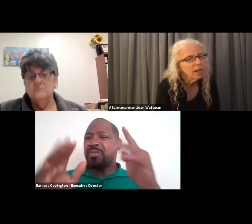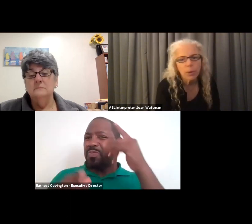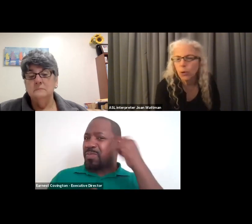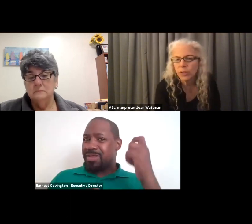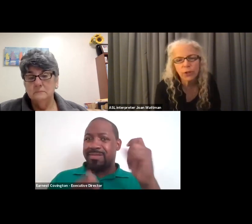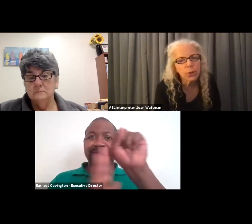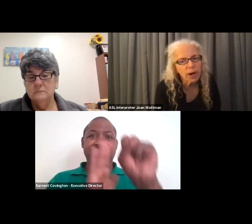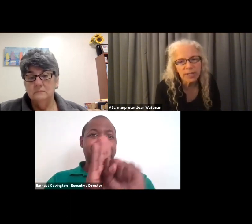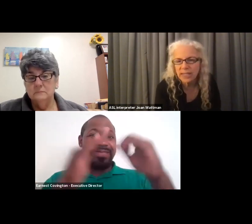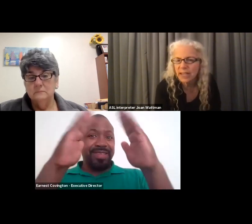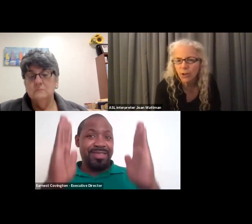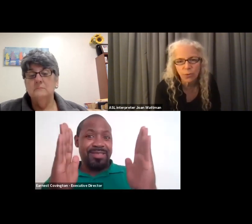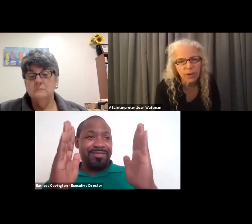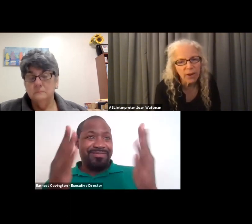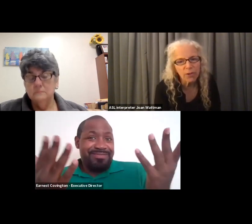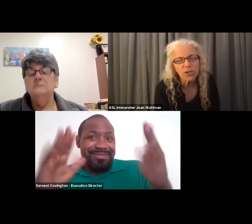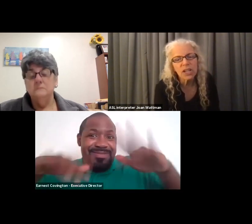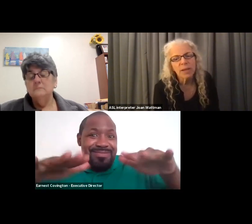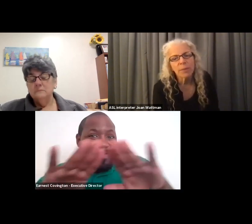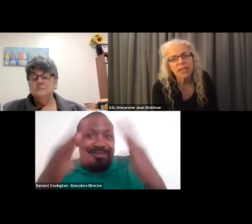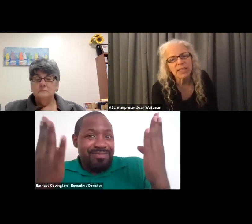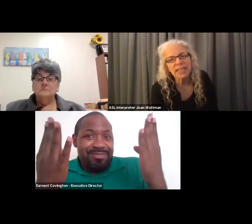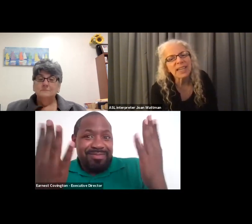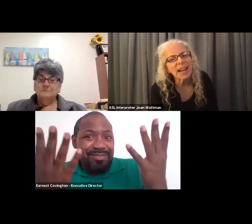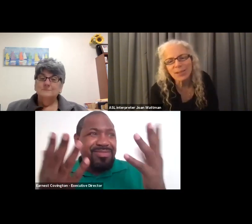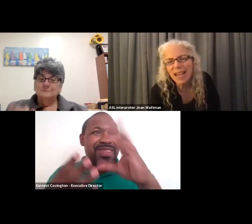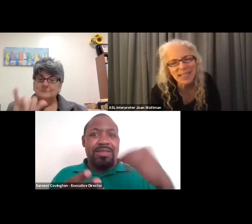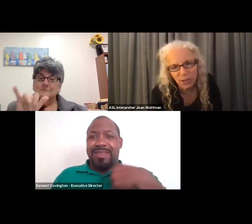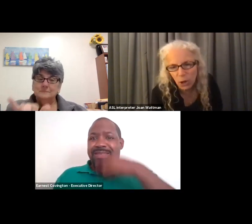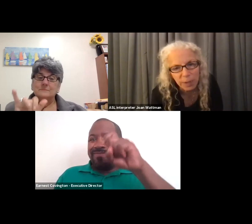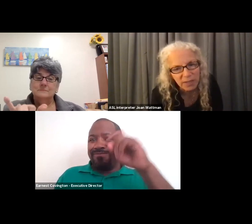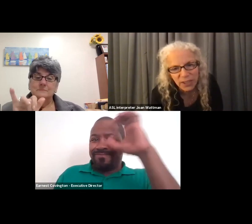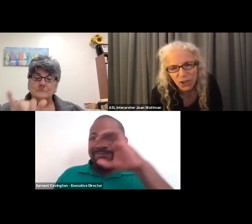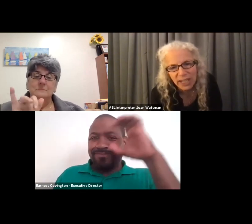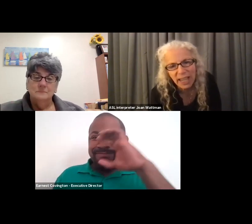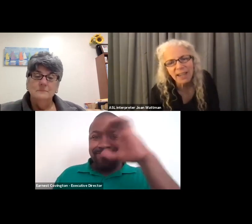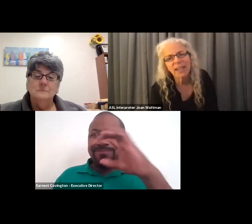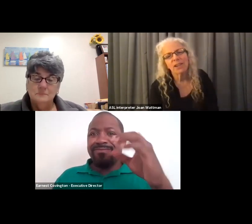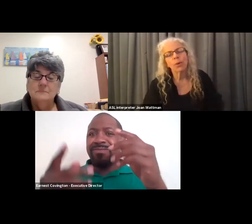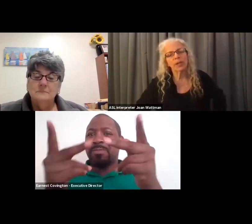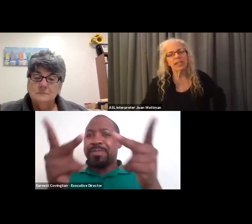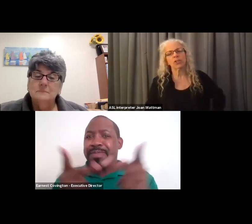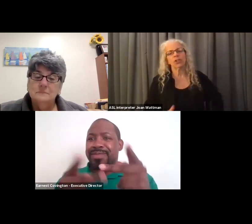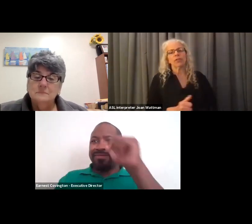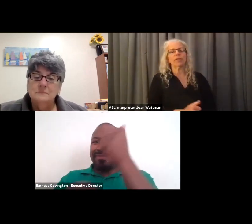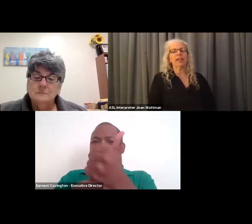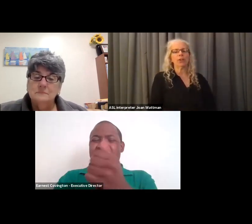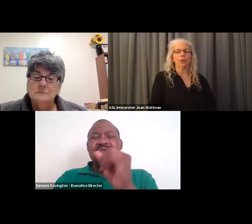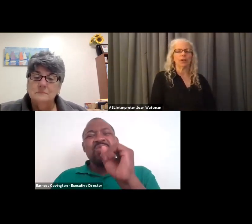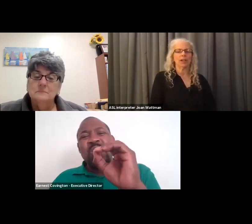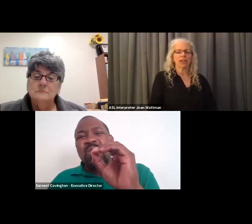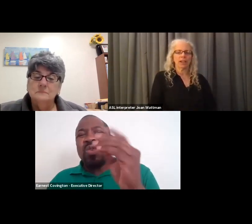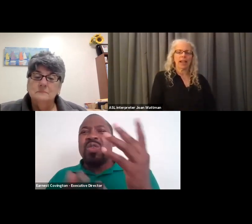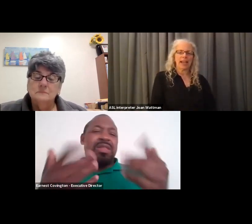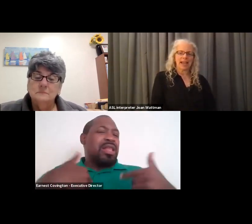time, but only for 2 hours, let's say, or 3 hours, because the State House hasn't even opened officially yet. We would need to look for a